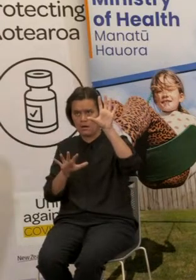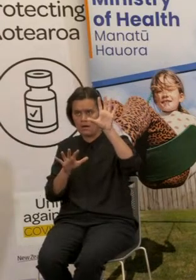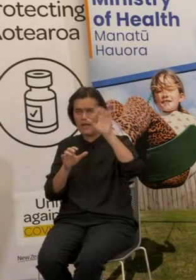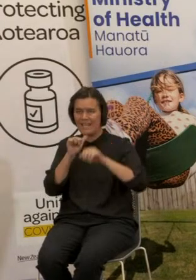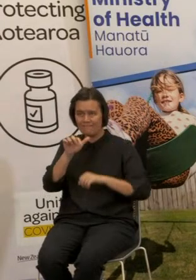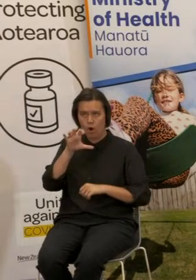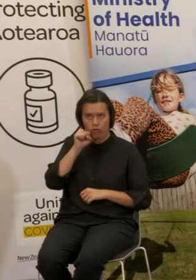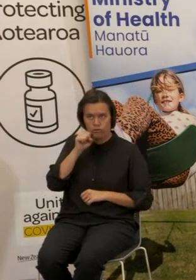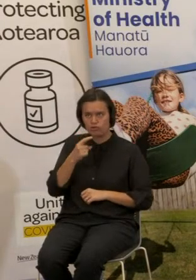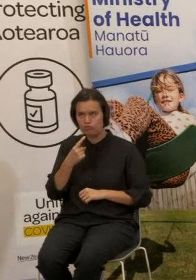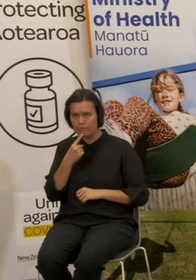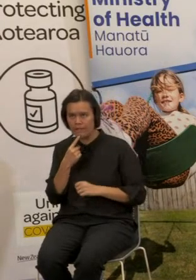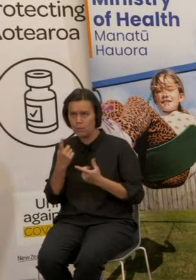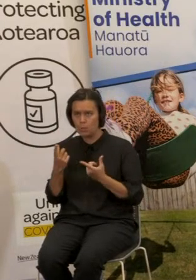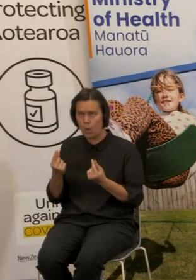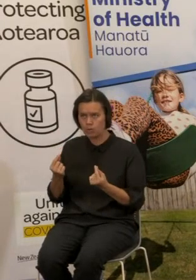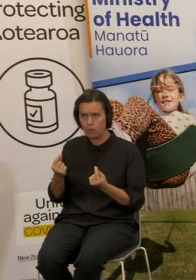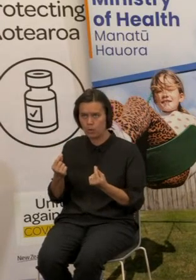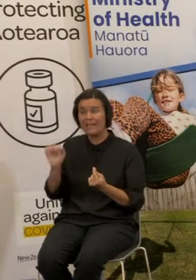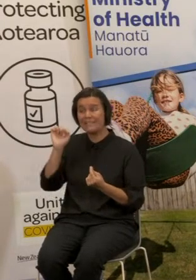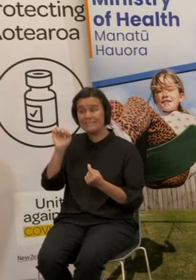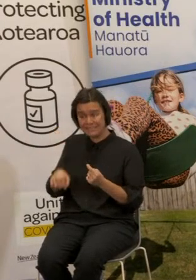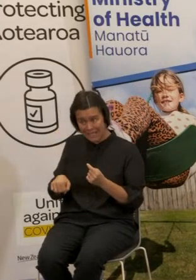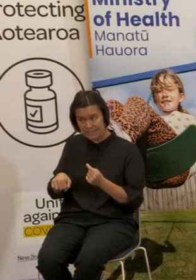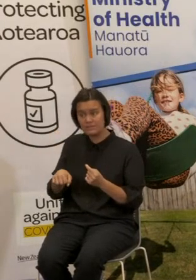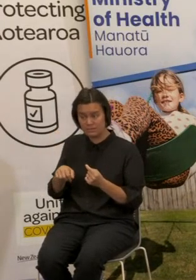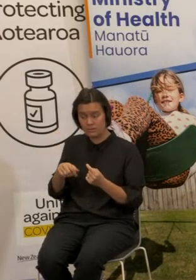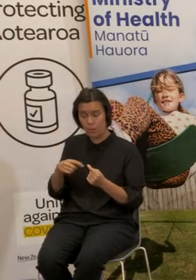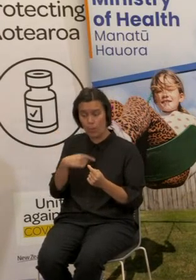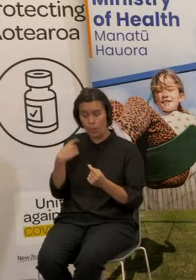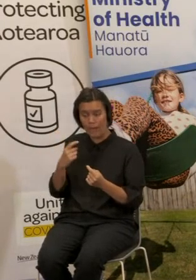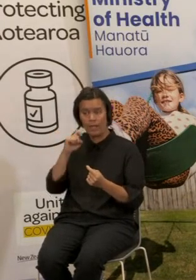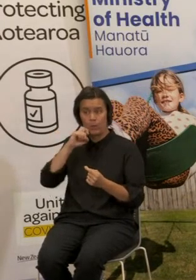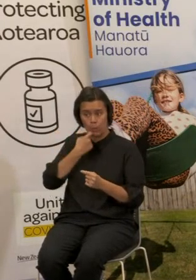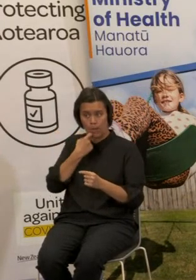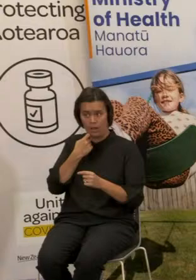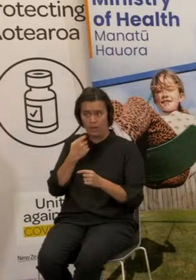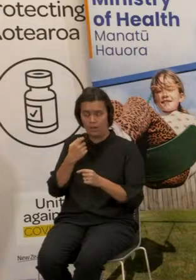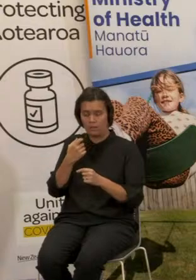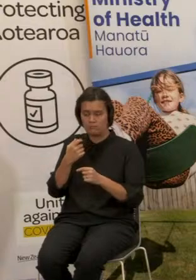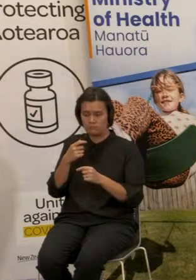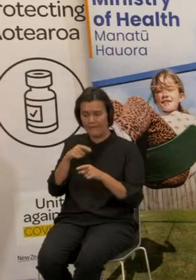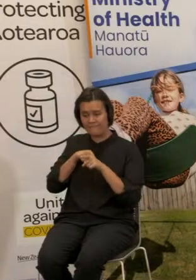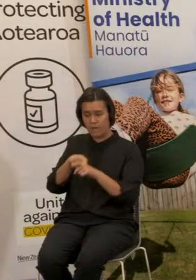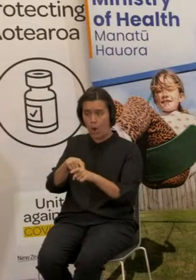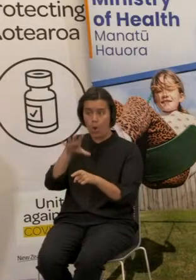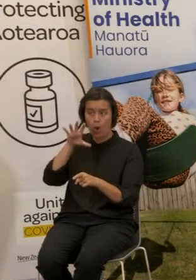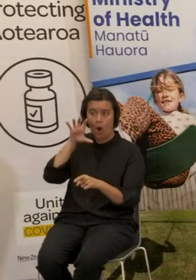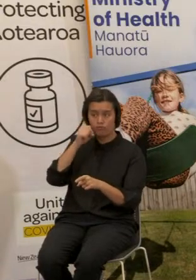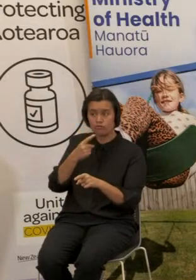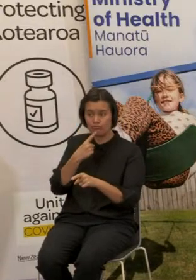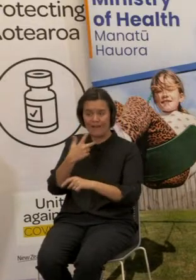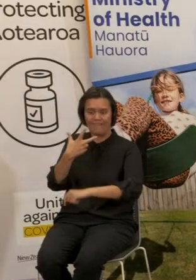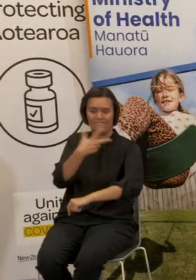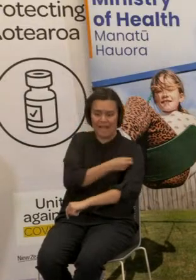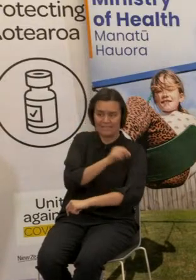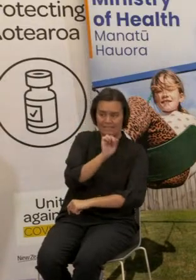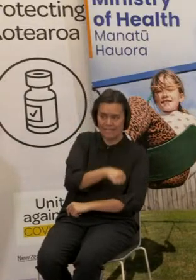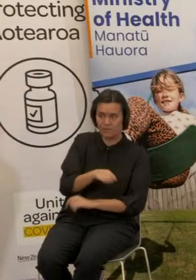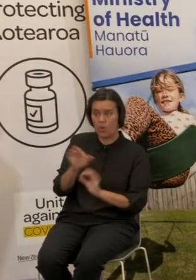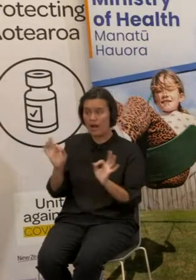vaccination rates, but obviously vulnerable communities in those rohe, health services capacity